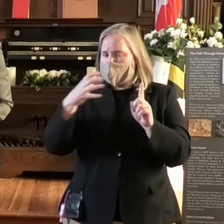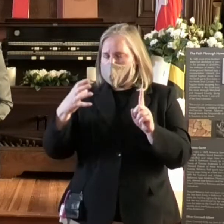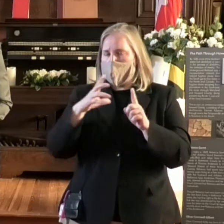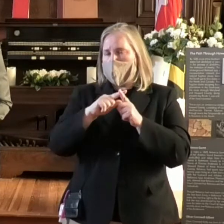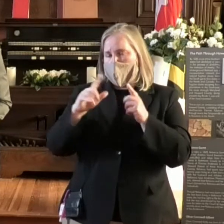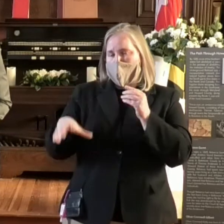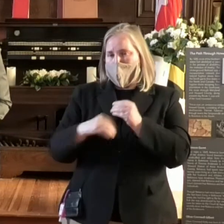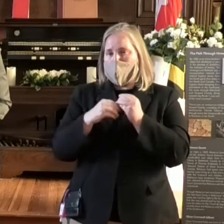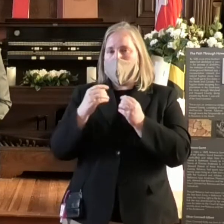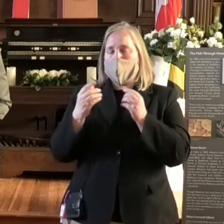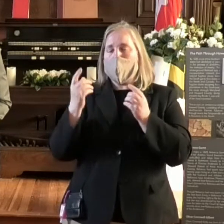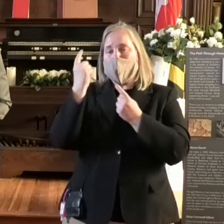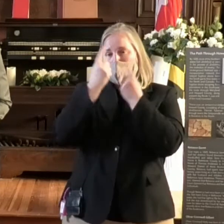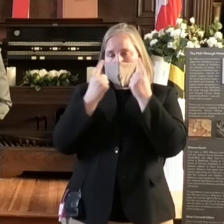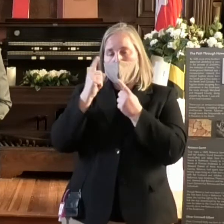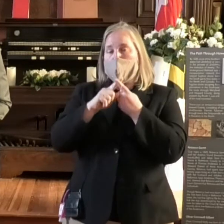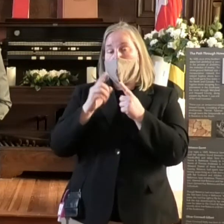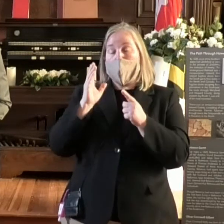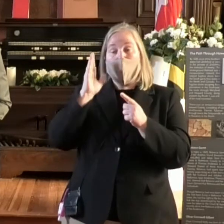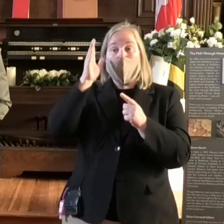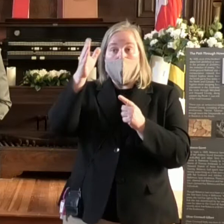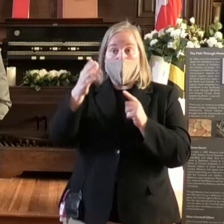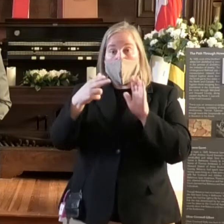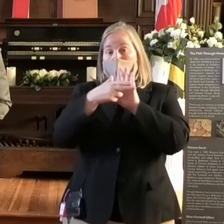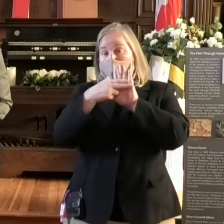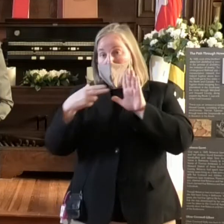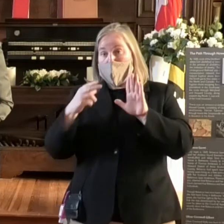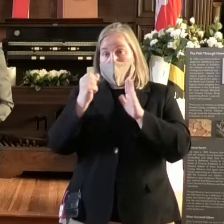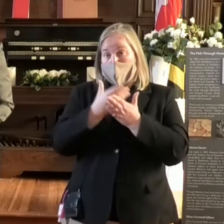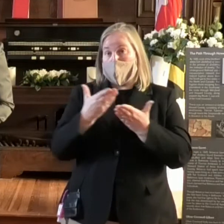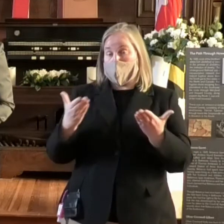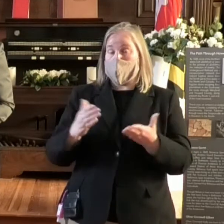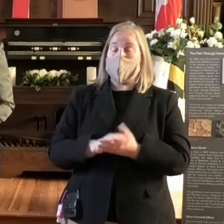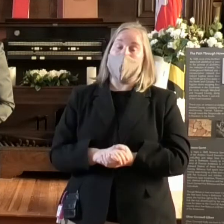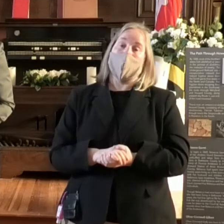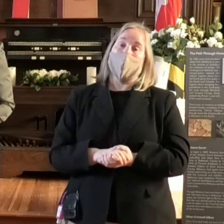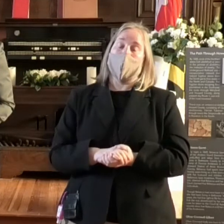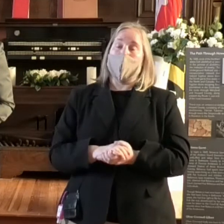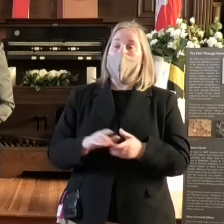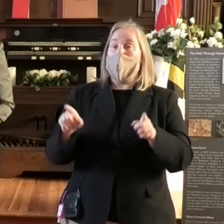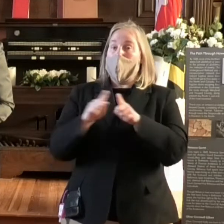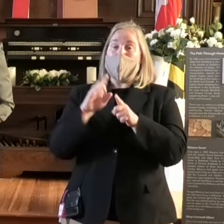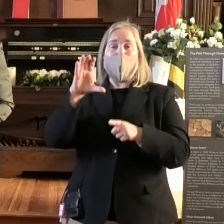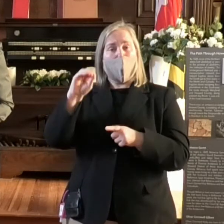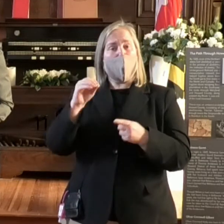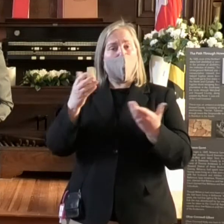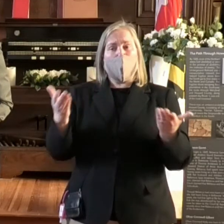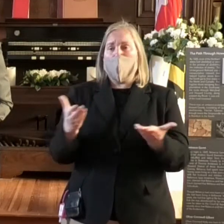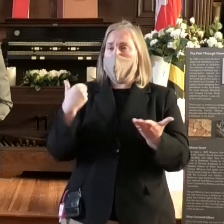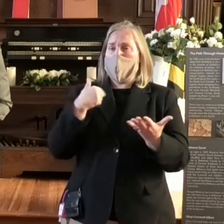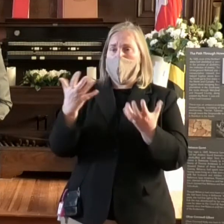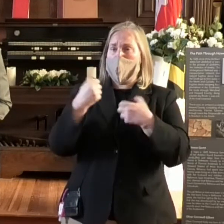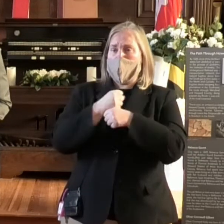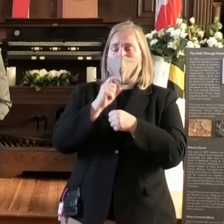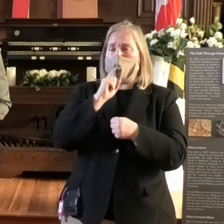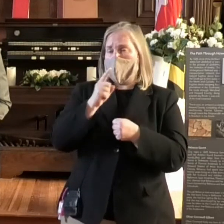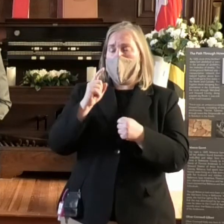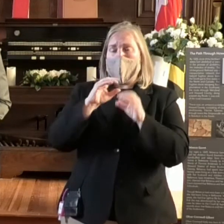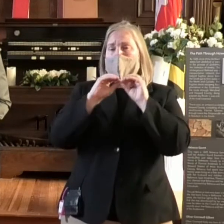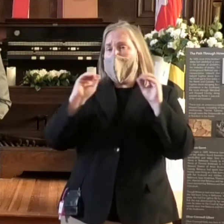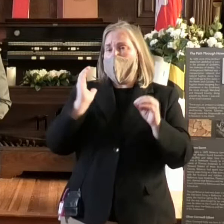future naming of assets. As a county, we want to make sure that none of our structures